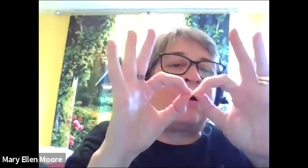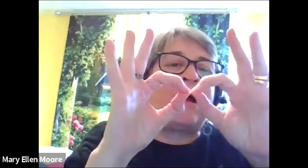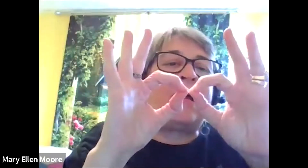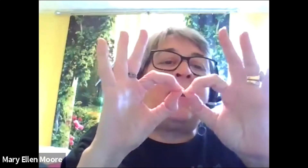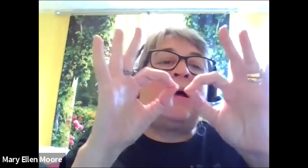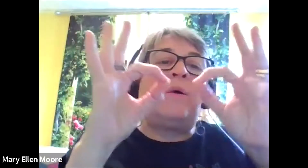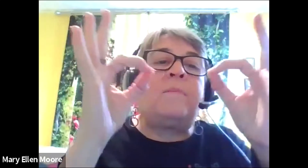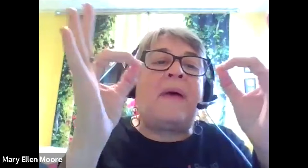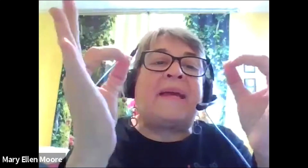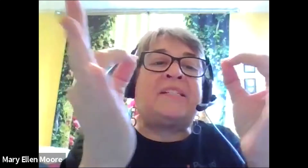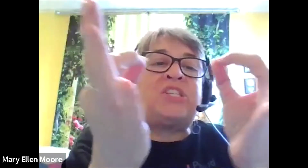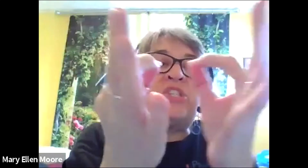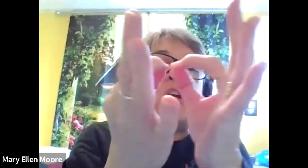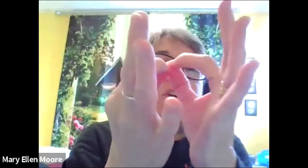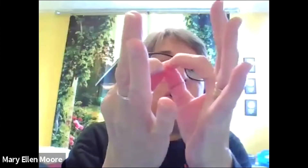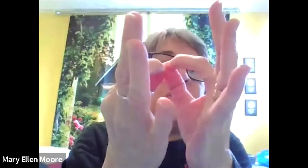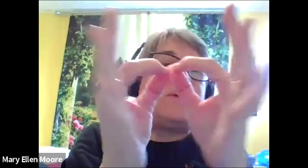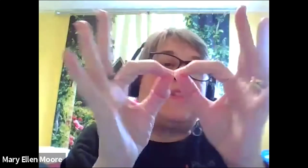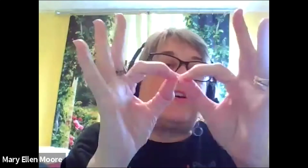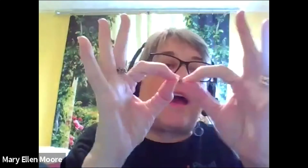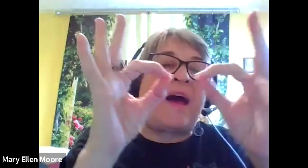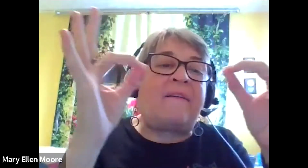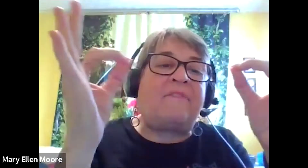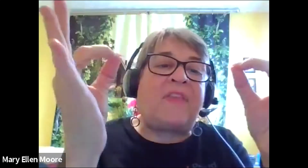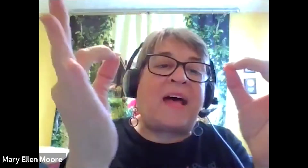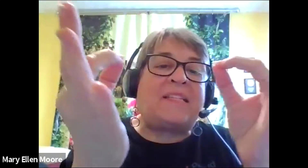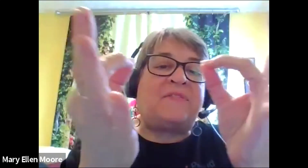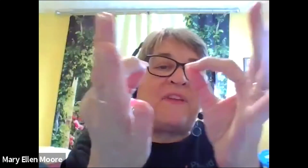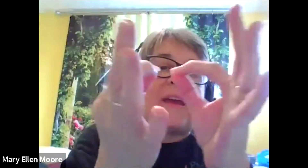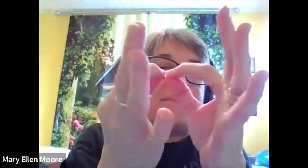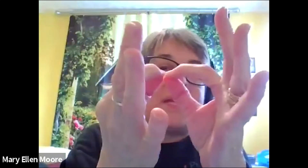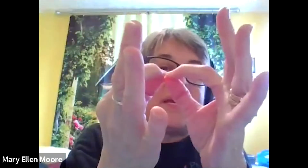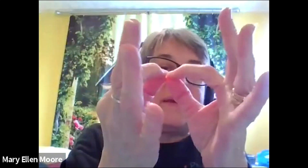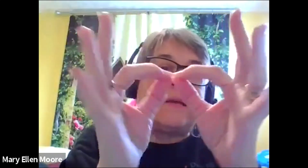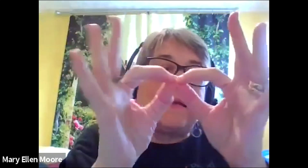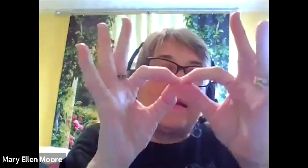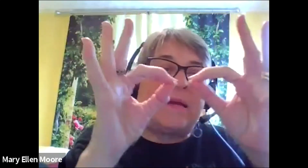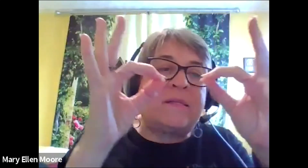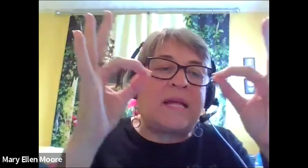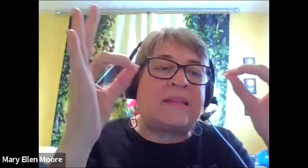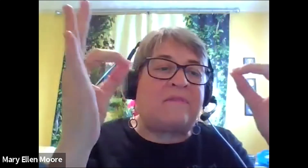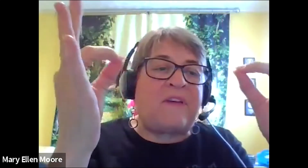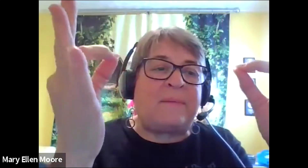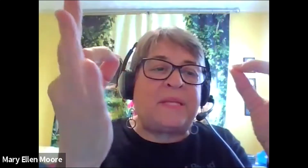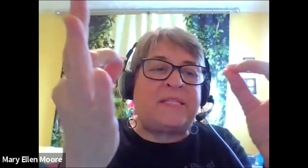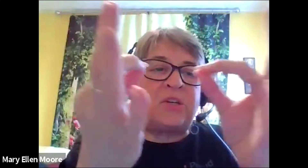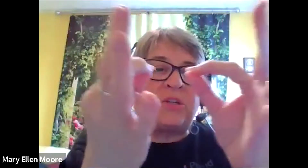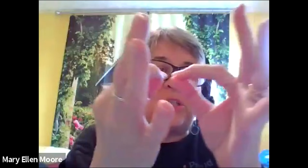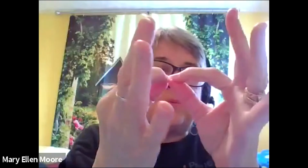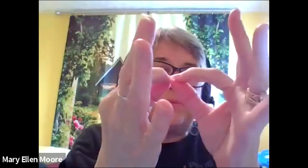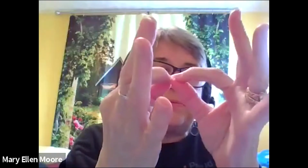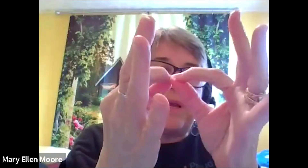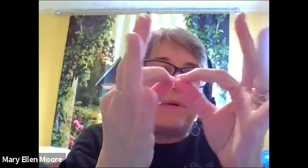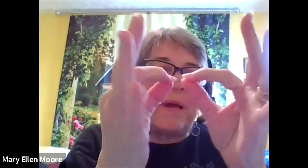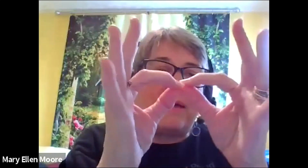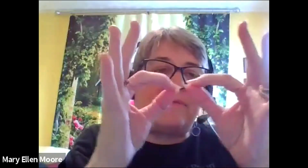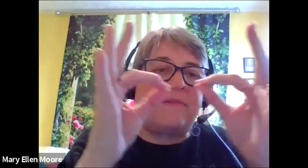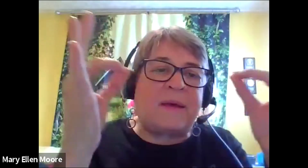right. Make a circle with your F. That's family. Like the family circle. Okay.